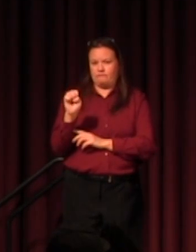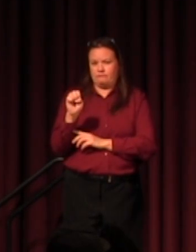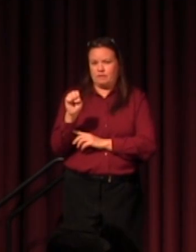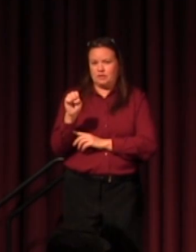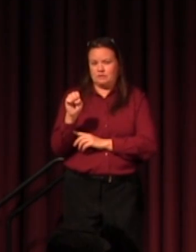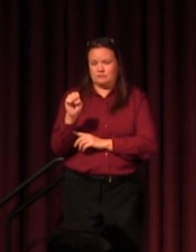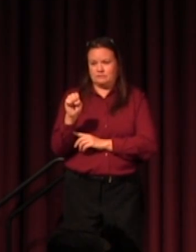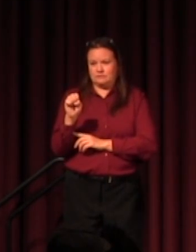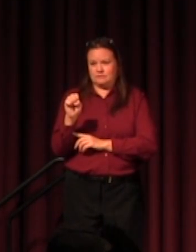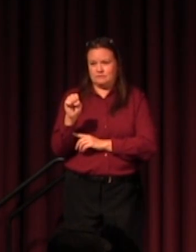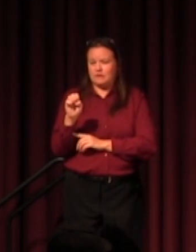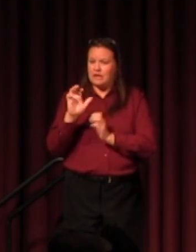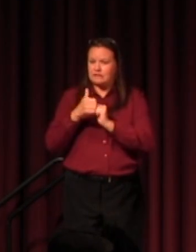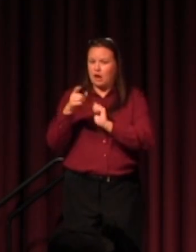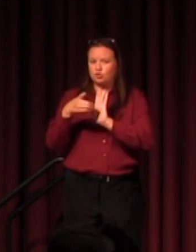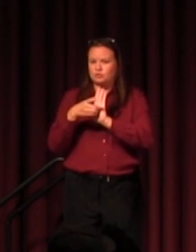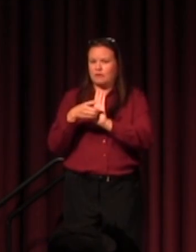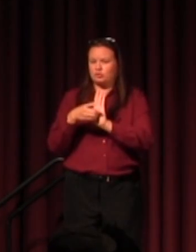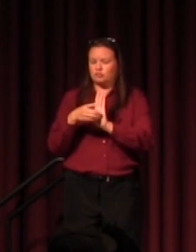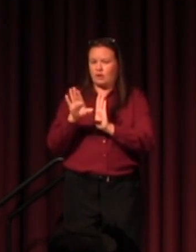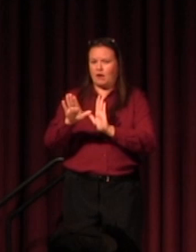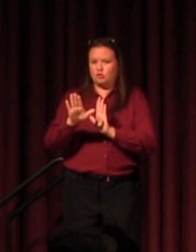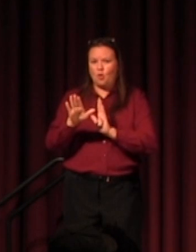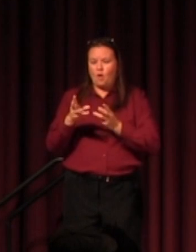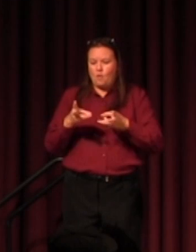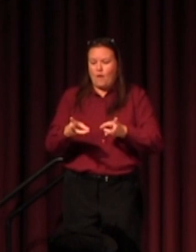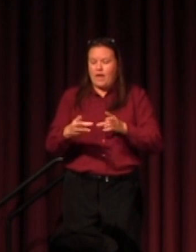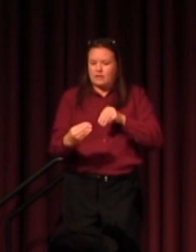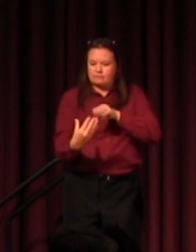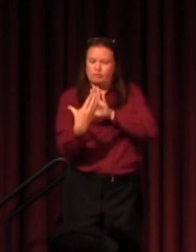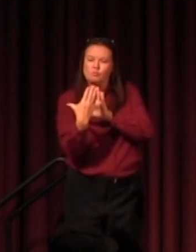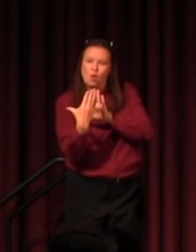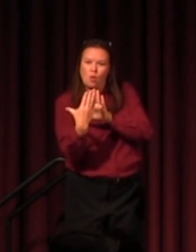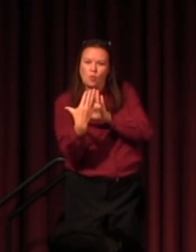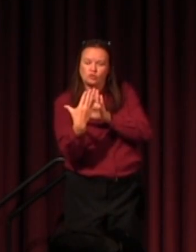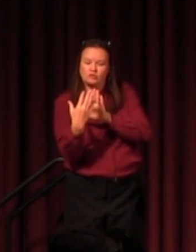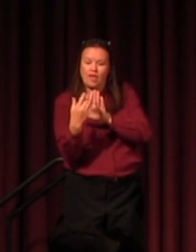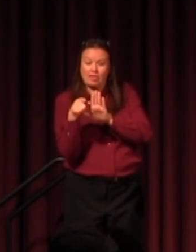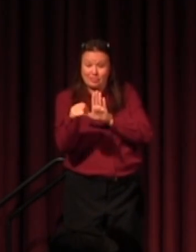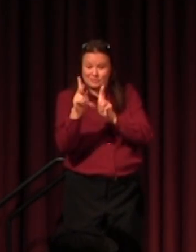This is how you demonstrate your loyalty to get to the other side with the other person.